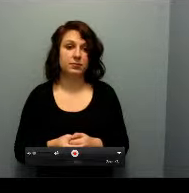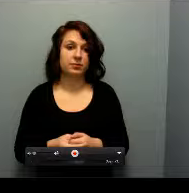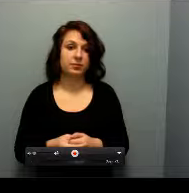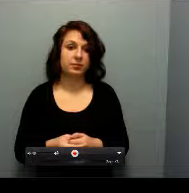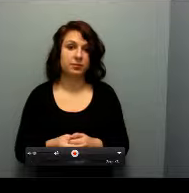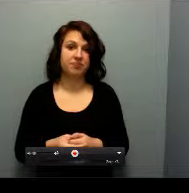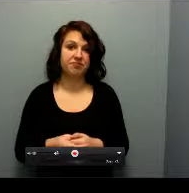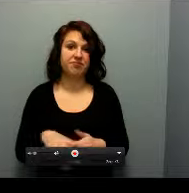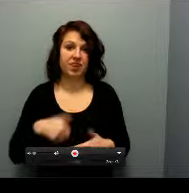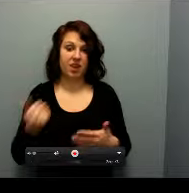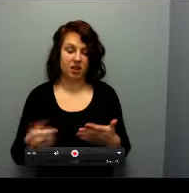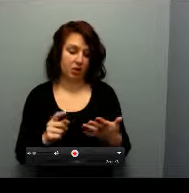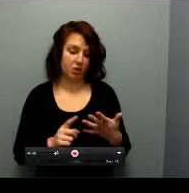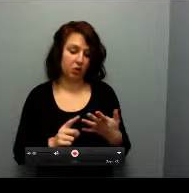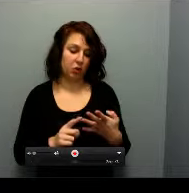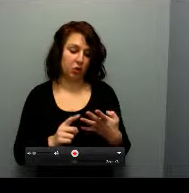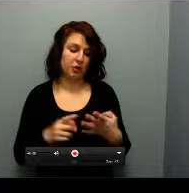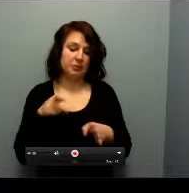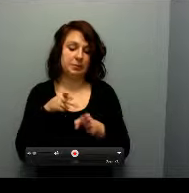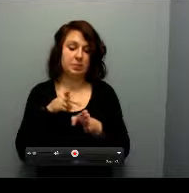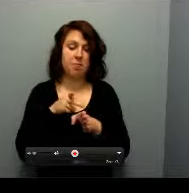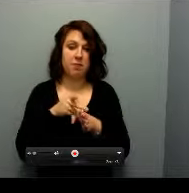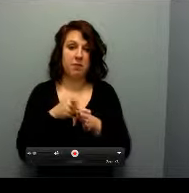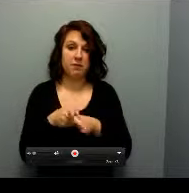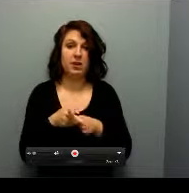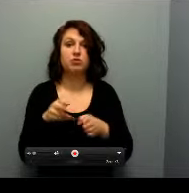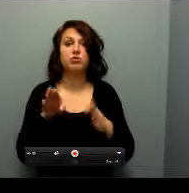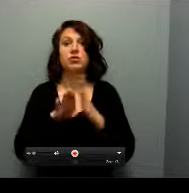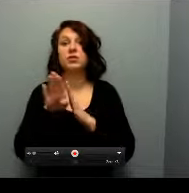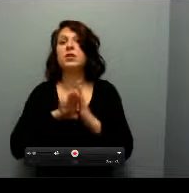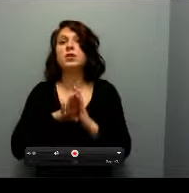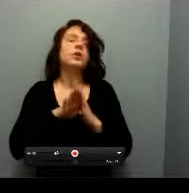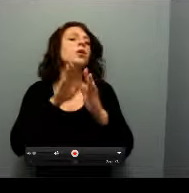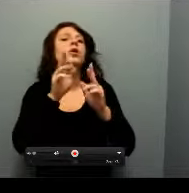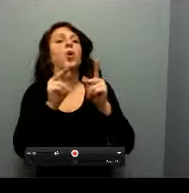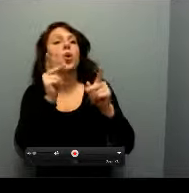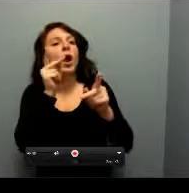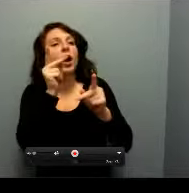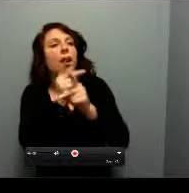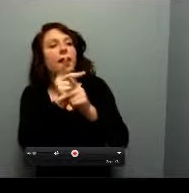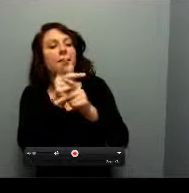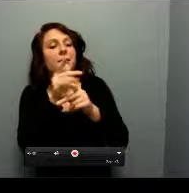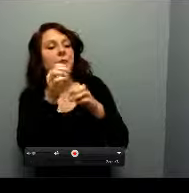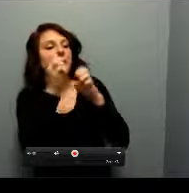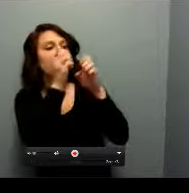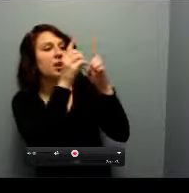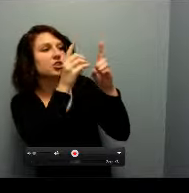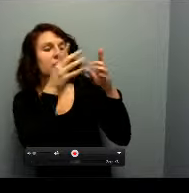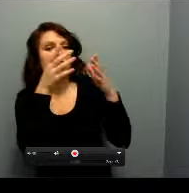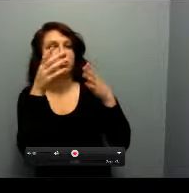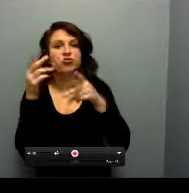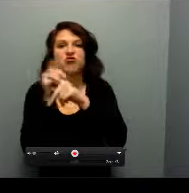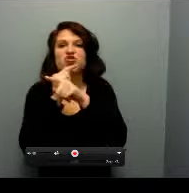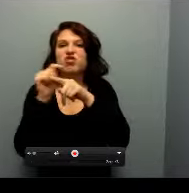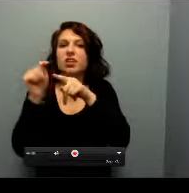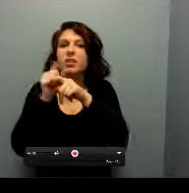Another category is going to be professional development. So what kind of education or training does the person